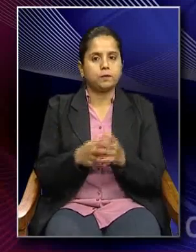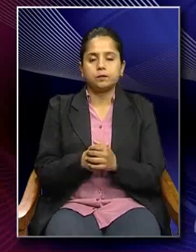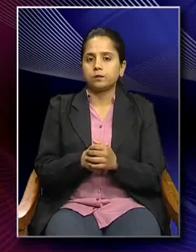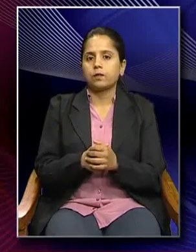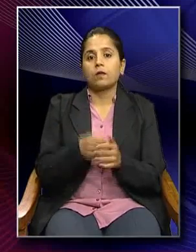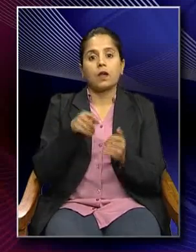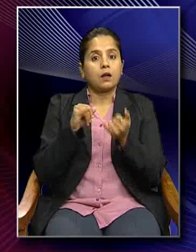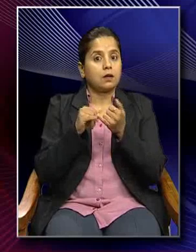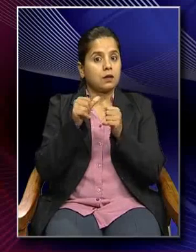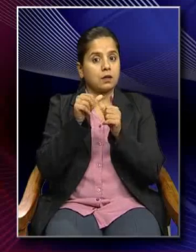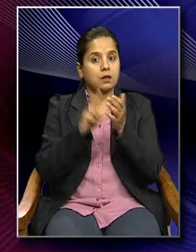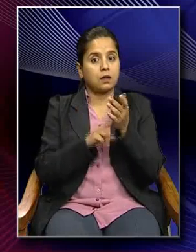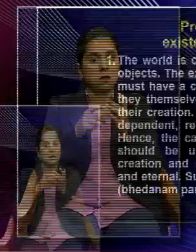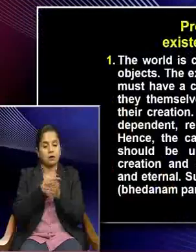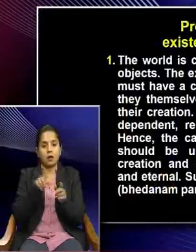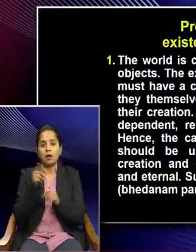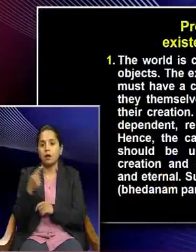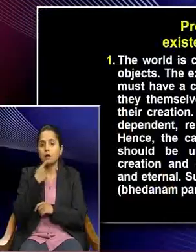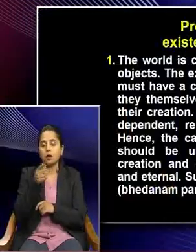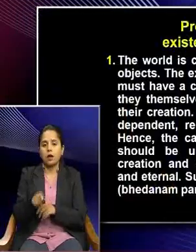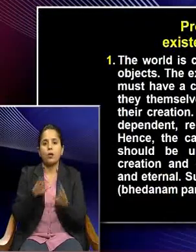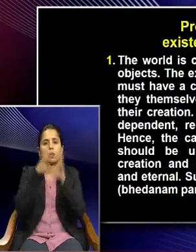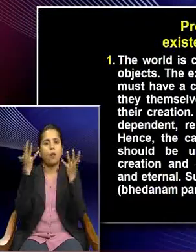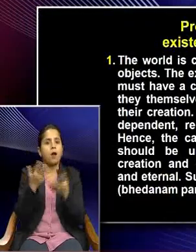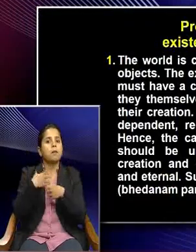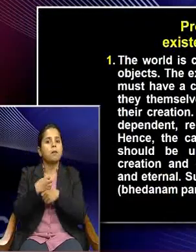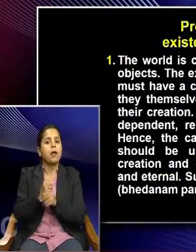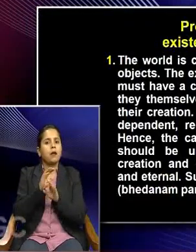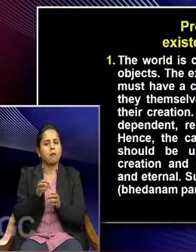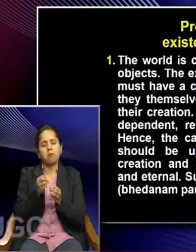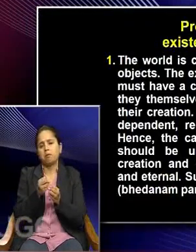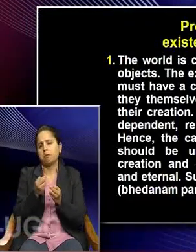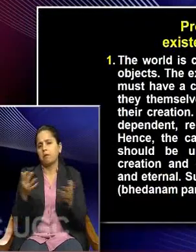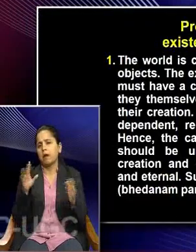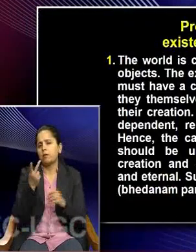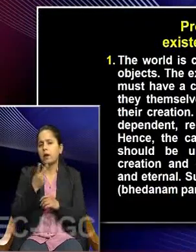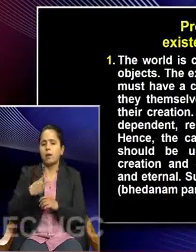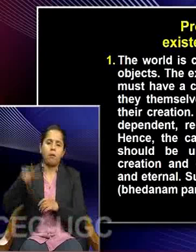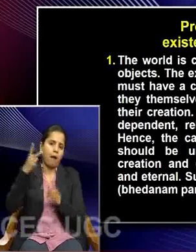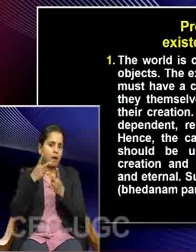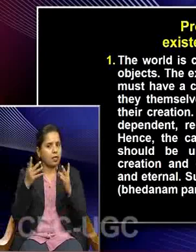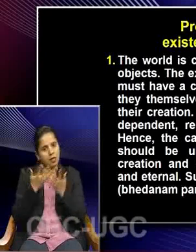So, Sankhya says that the world is constituted of manifold of objects.